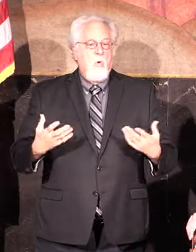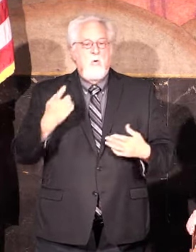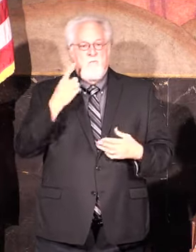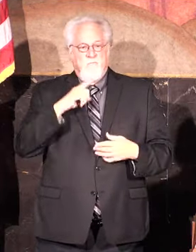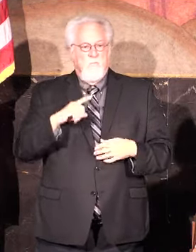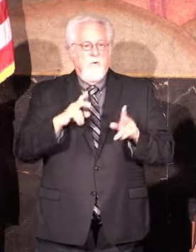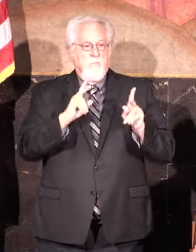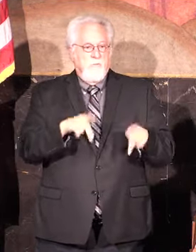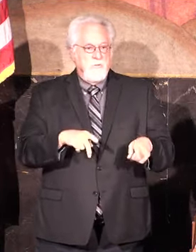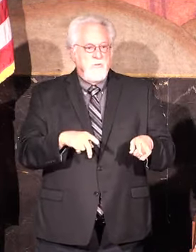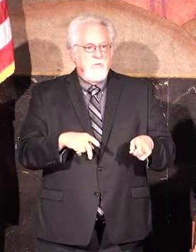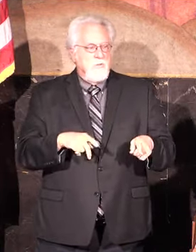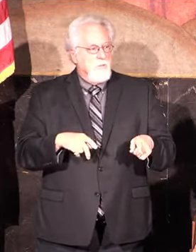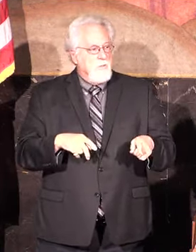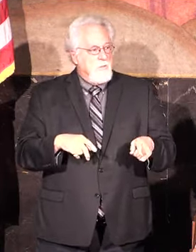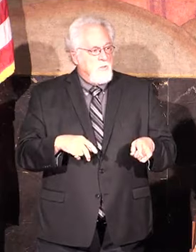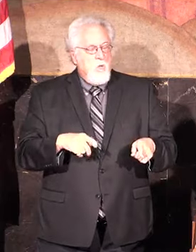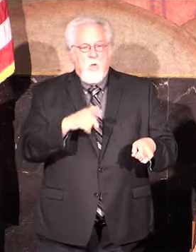who actually has